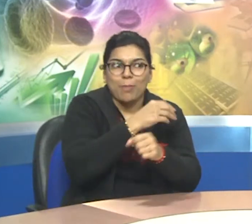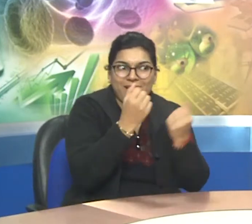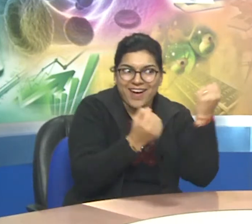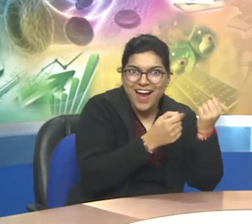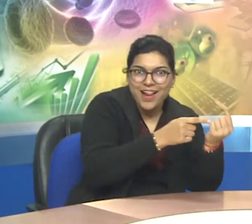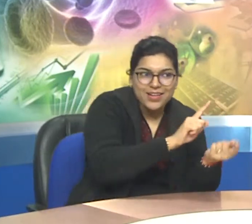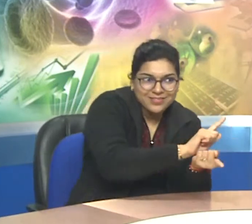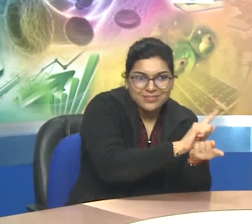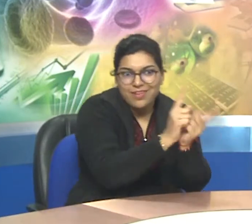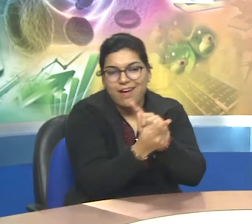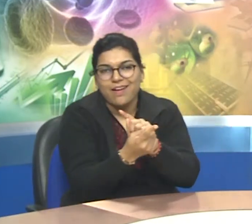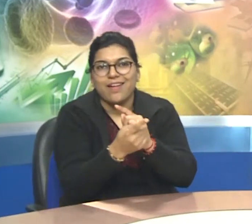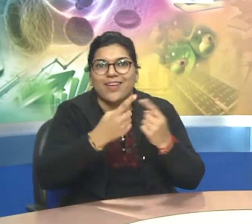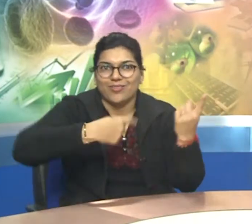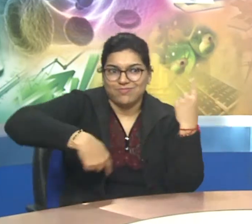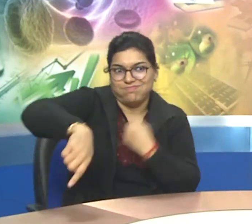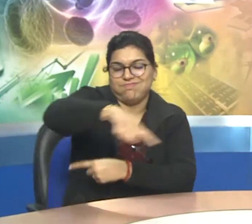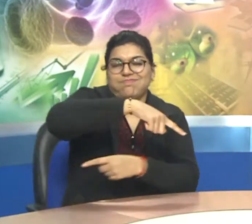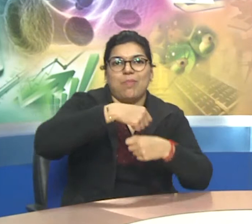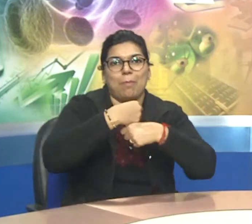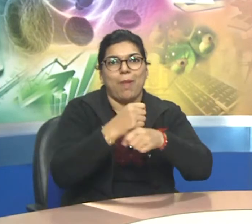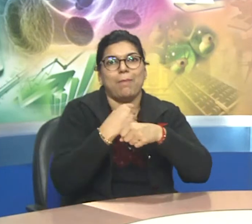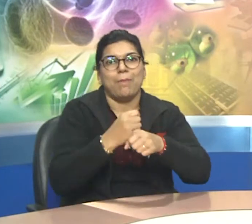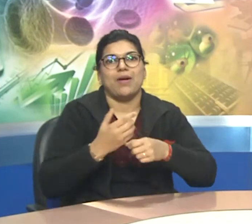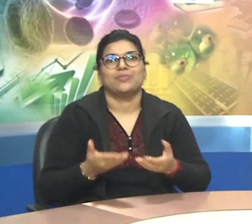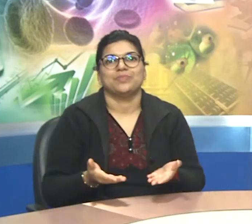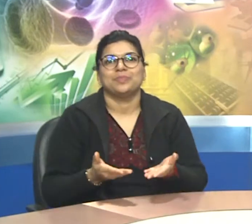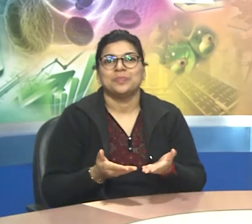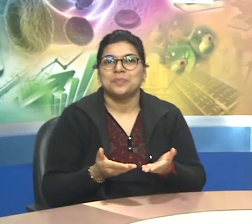utensils, and some parts of car.